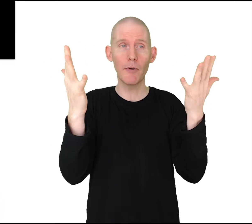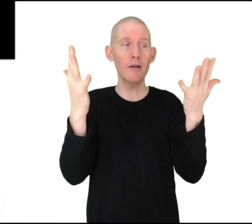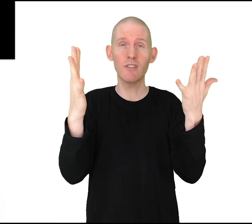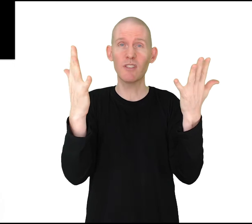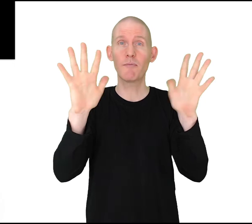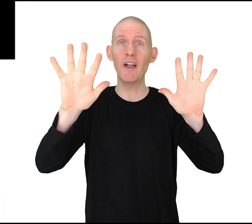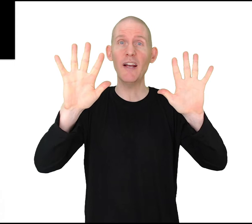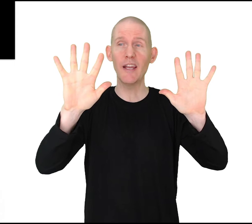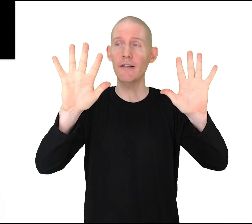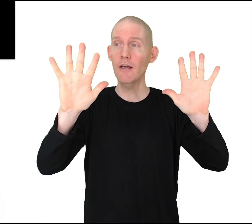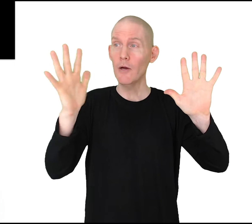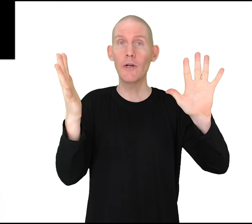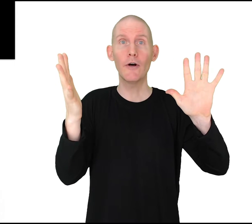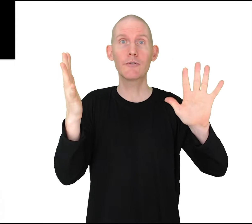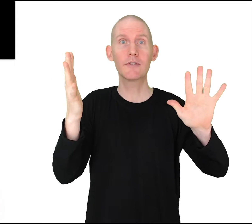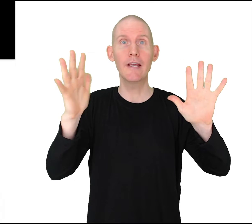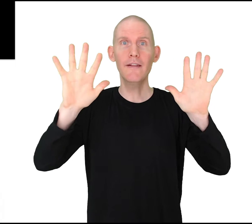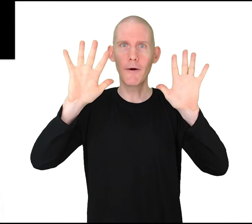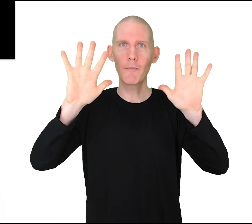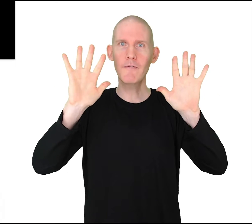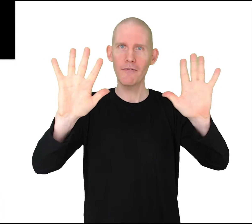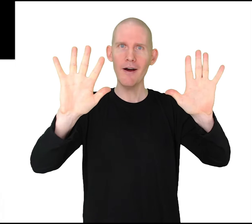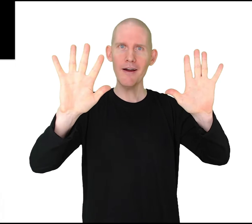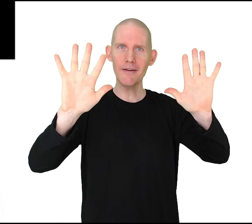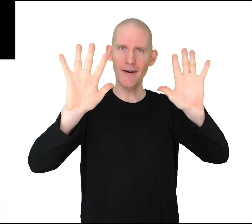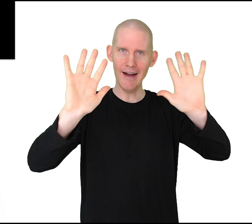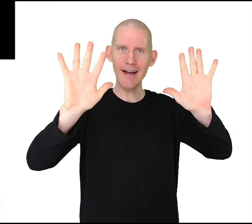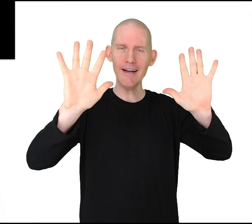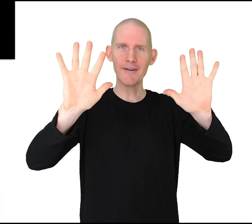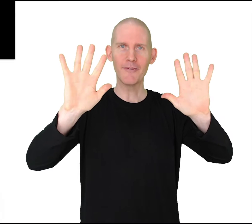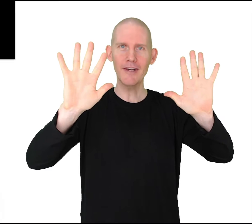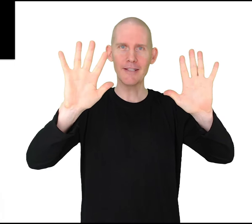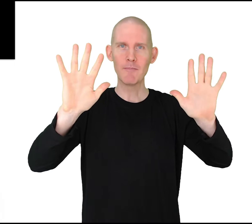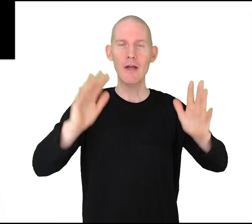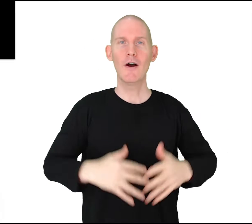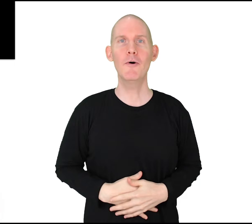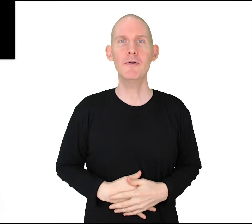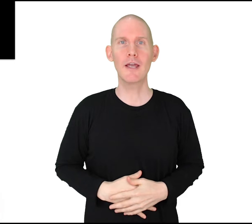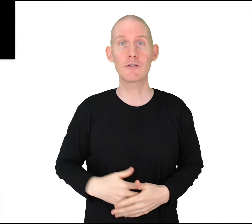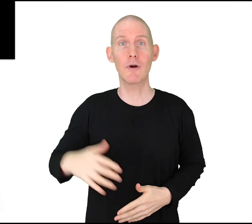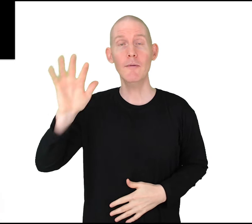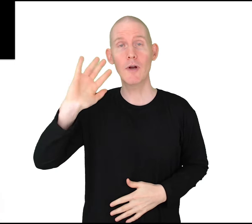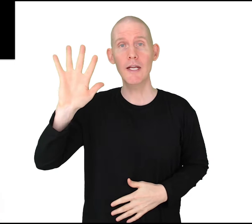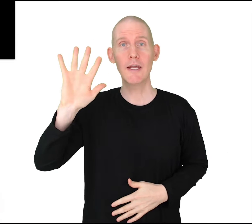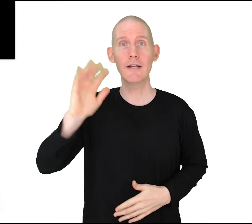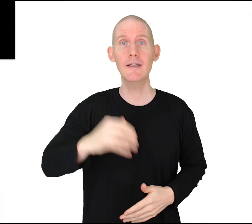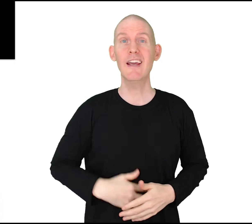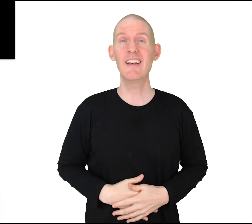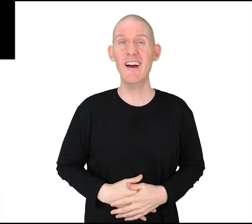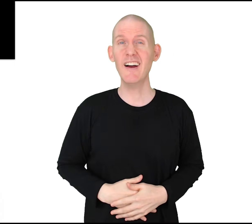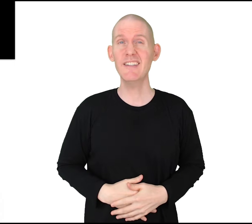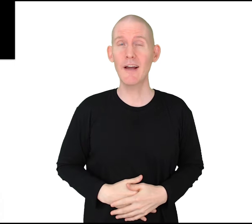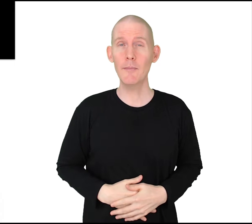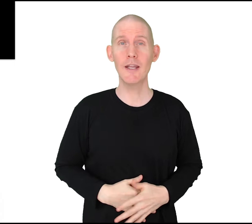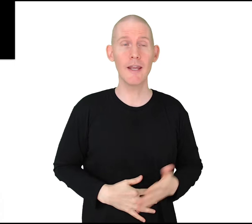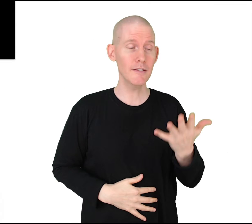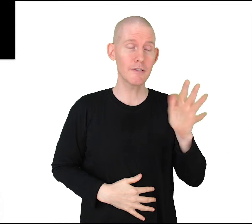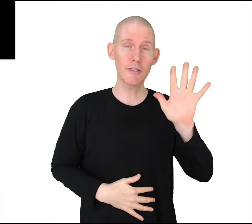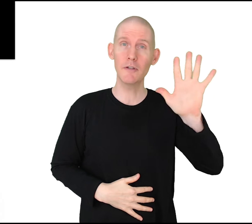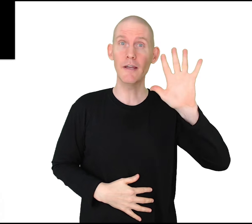just a flat hand. We could also say the number 5. Aha, right. Okay, so I'm right-handed, non-dominant hand, still in the